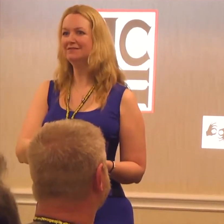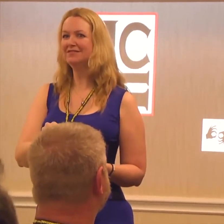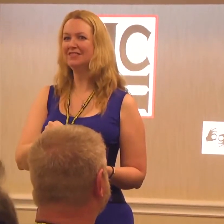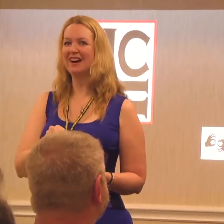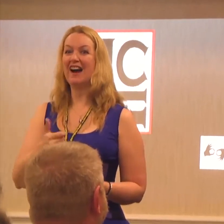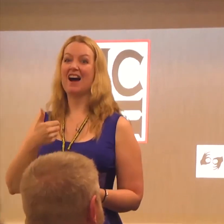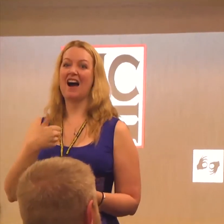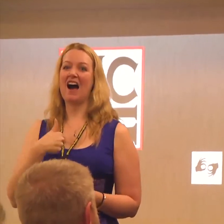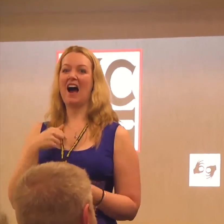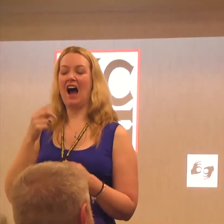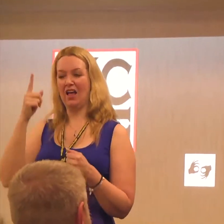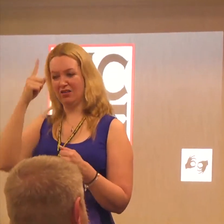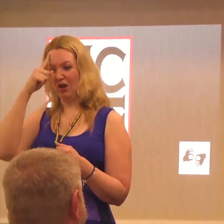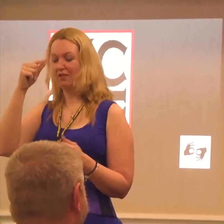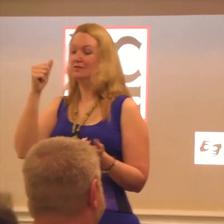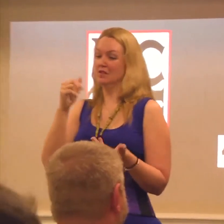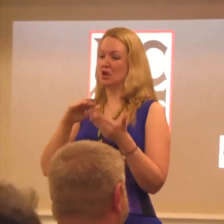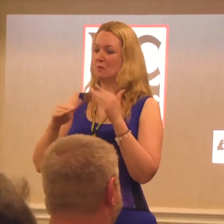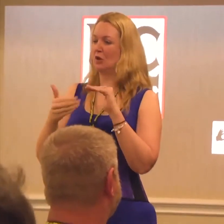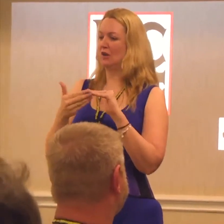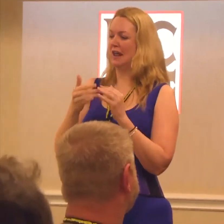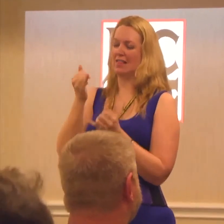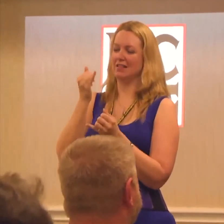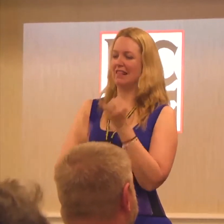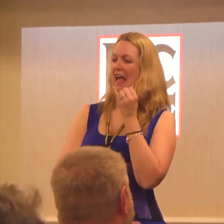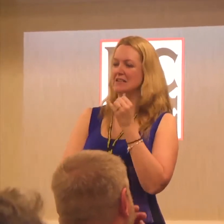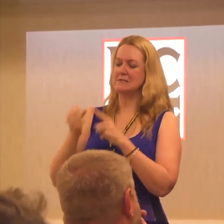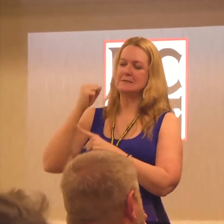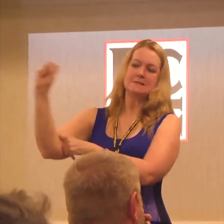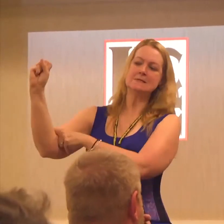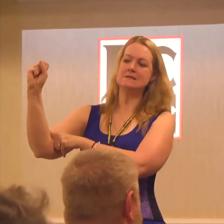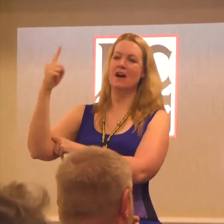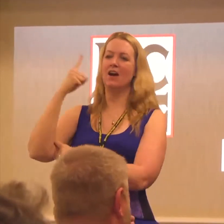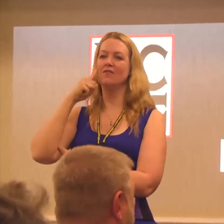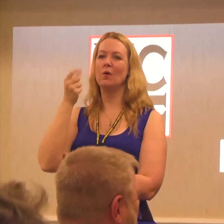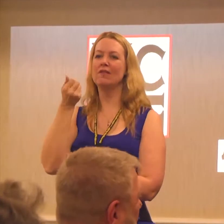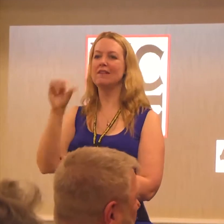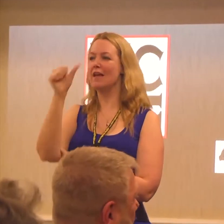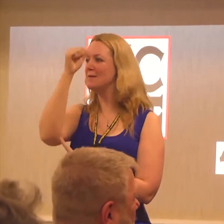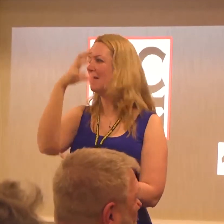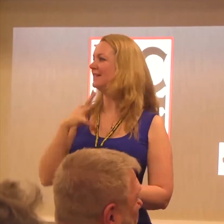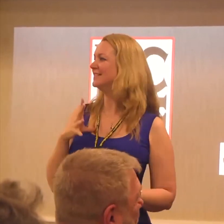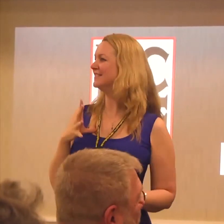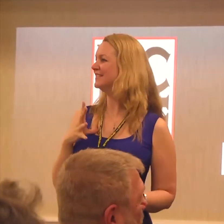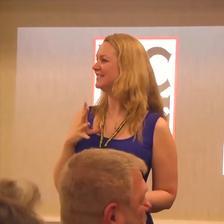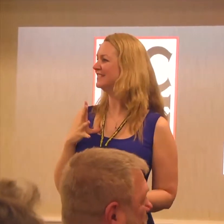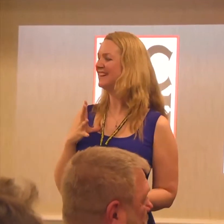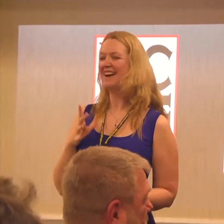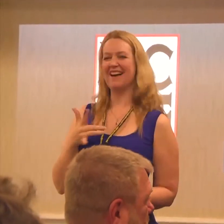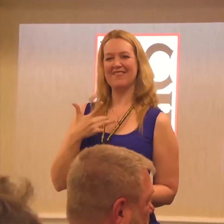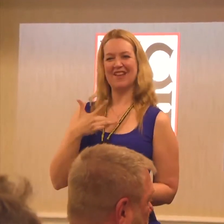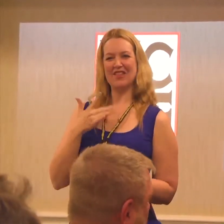I viewed the community as one of the last bastions of rebelhood for the gay men. I felt that the community